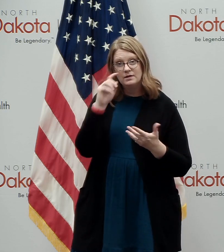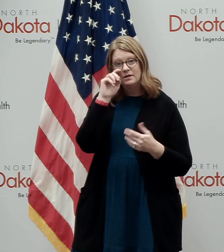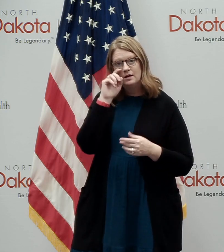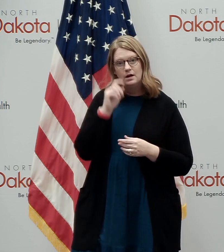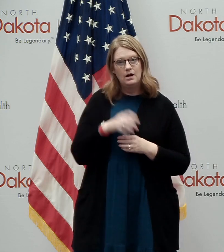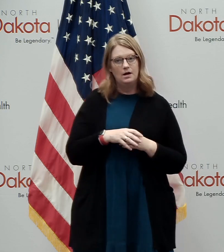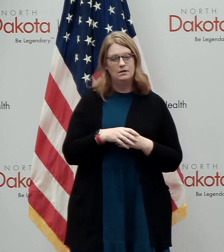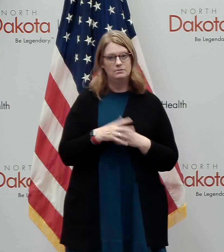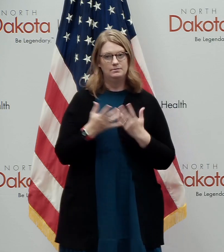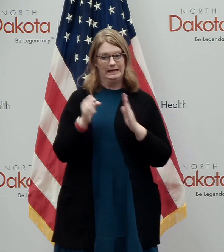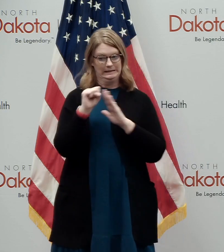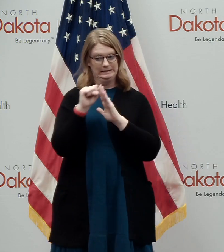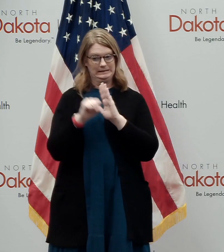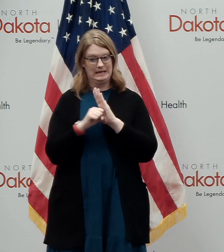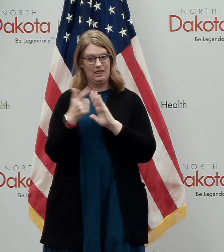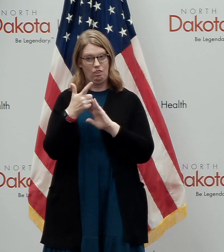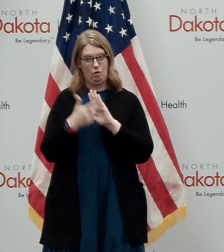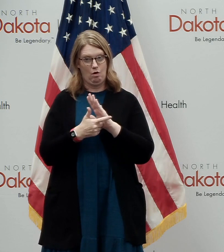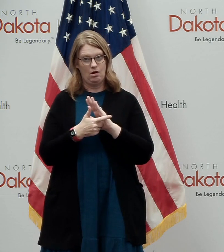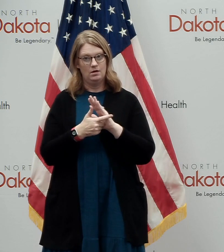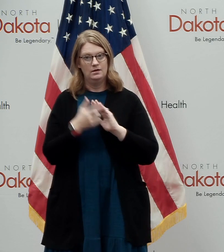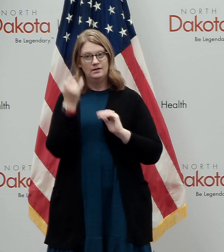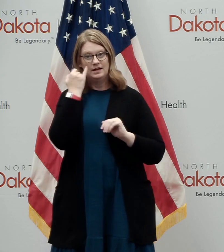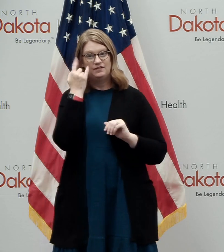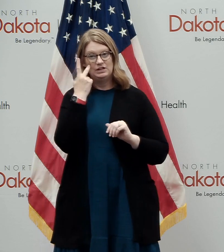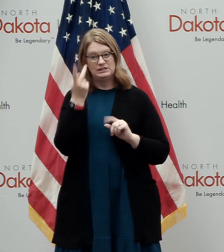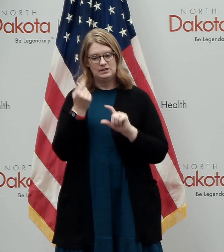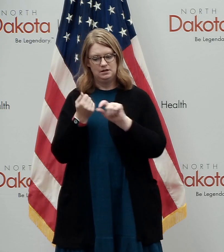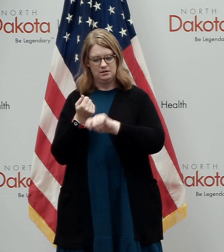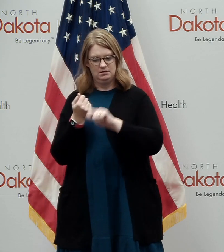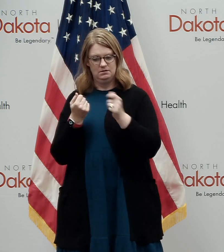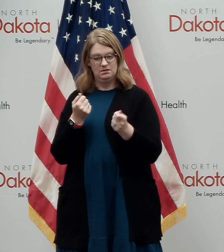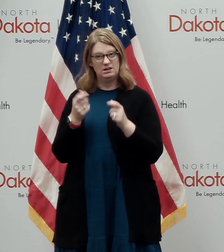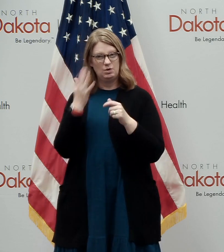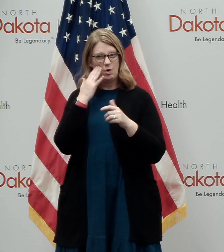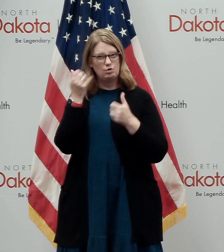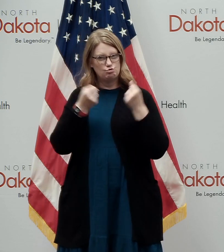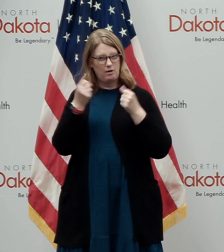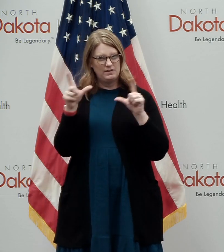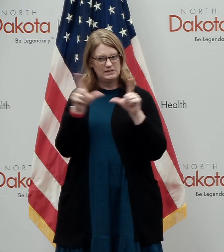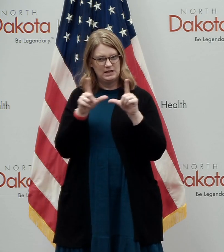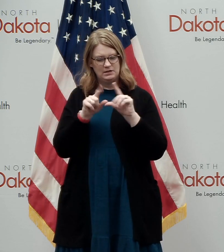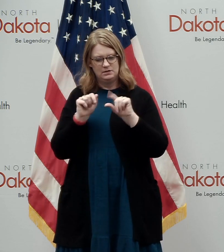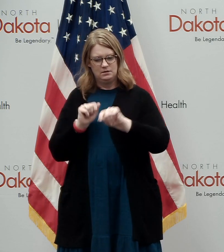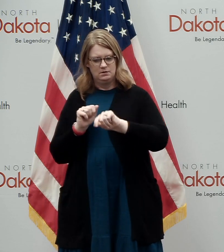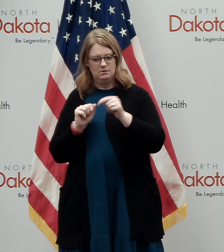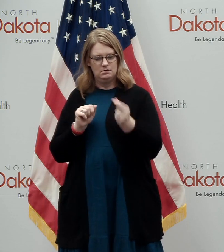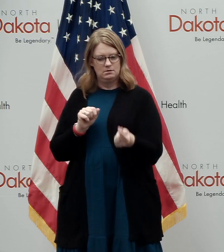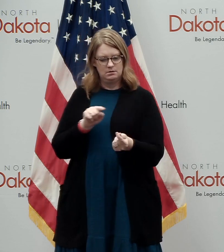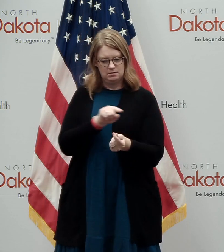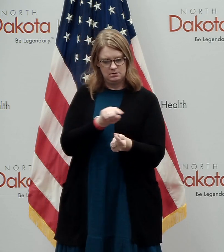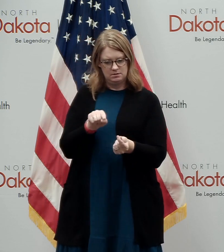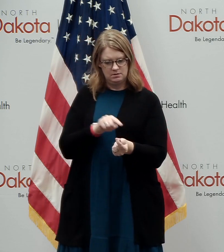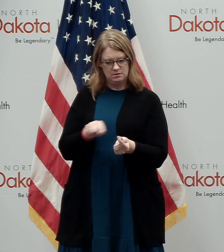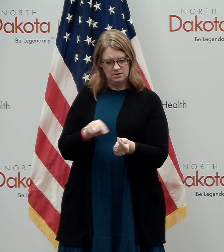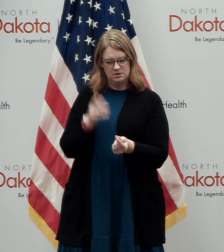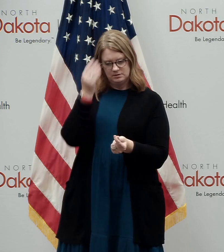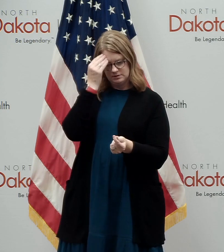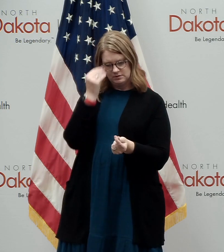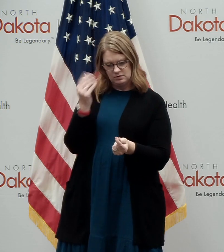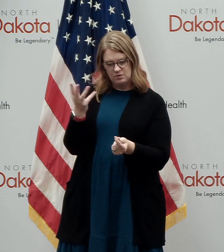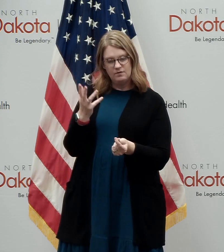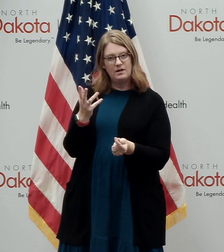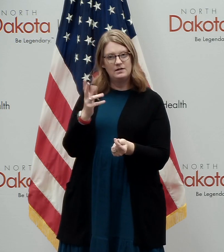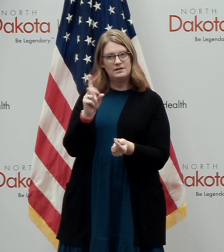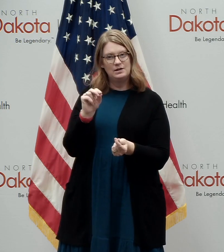law, if you look at the back of your driver's license, you're supposed to notify the Department of Transportation